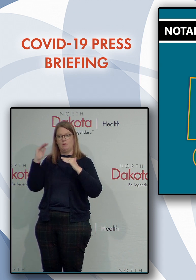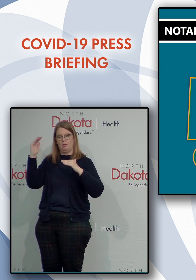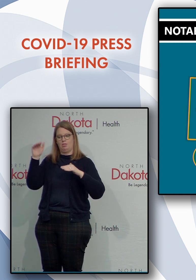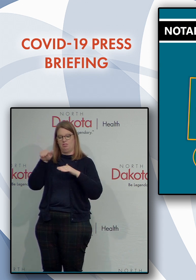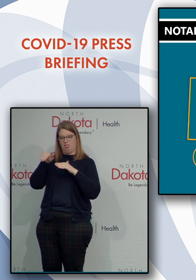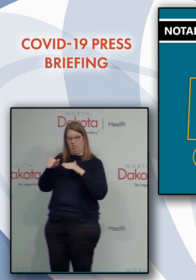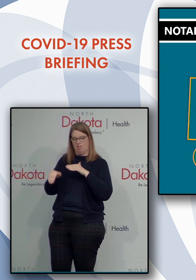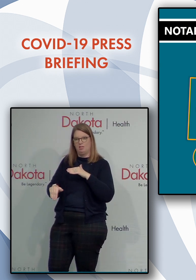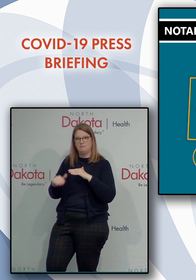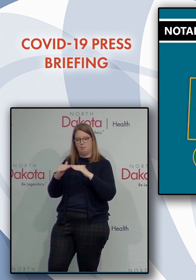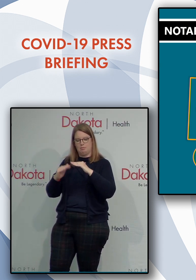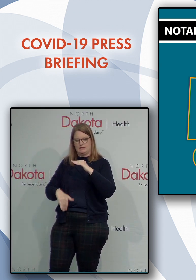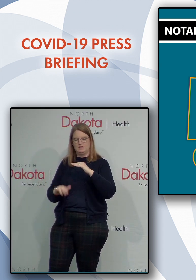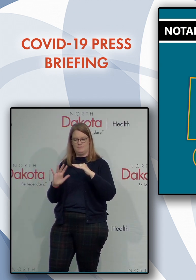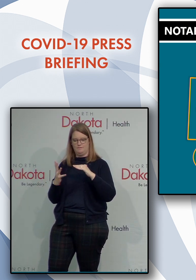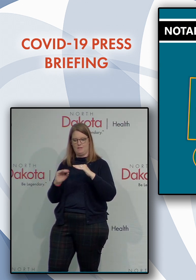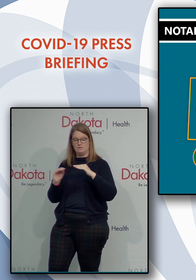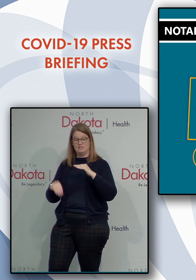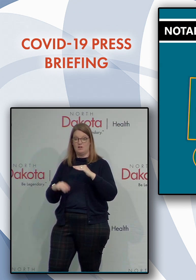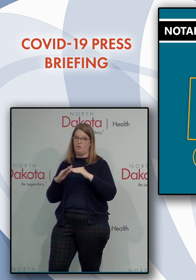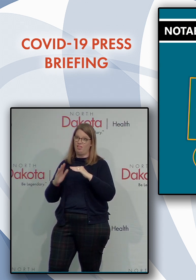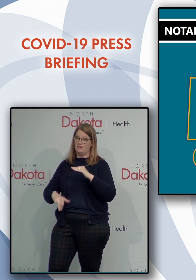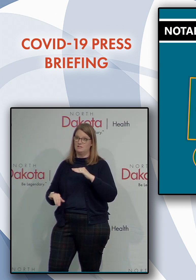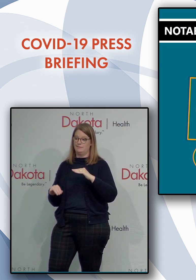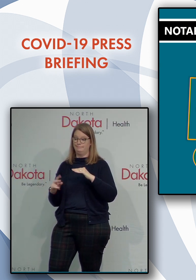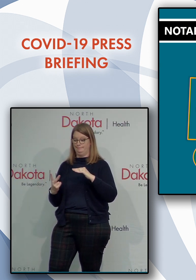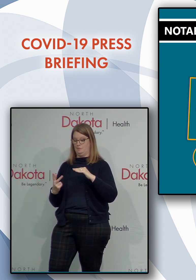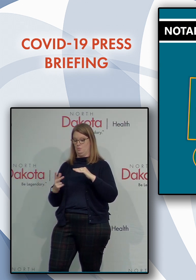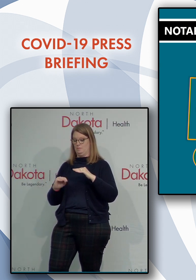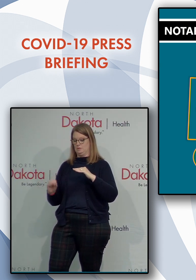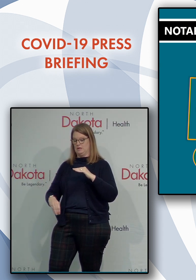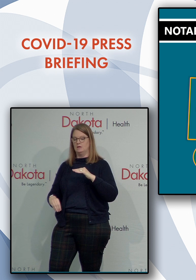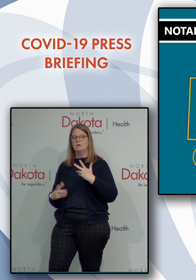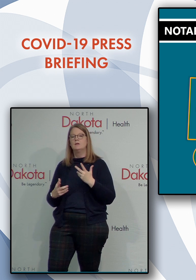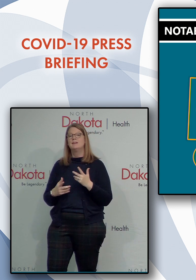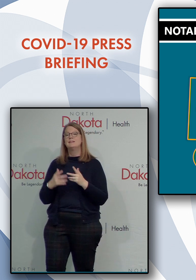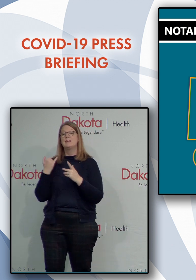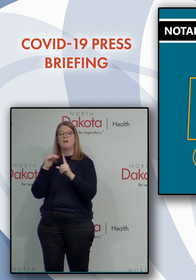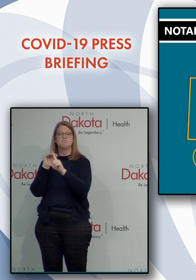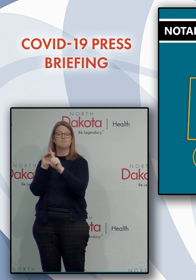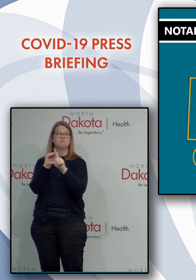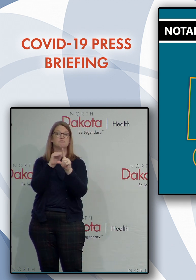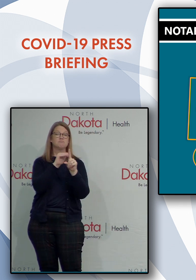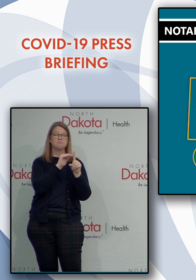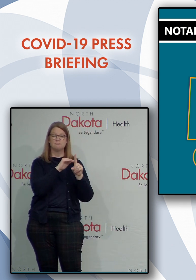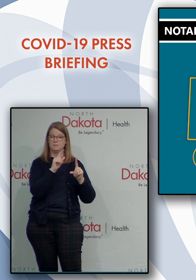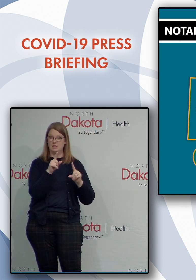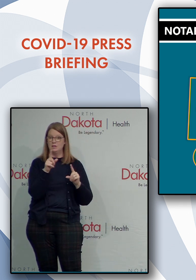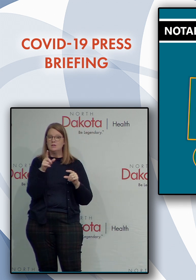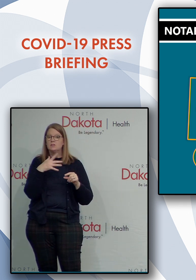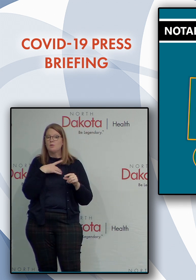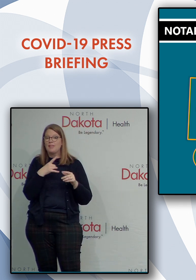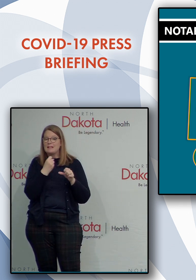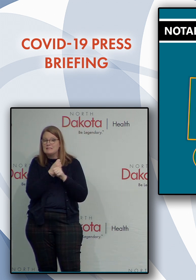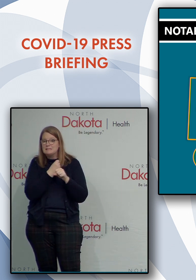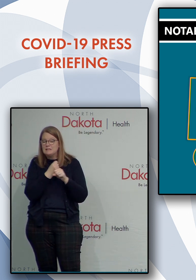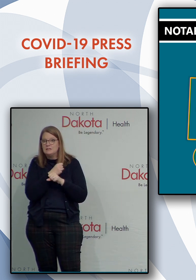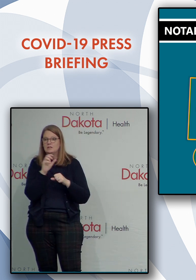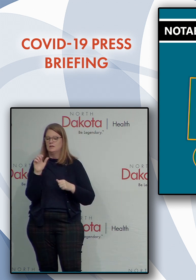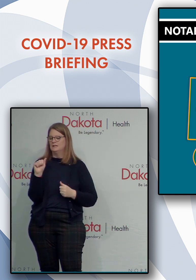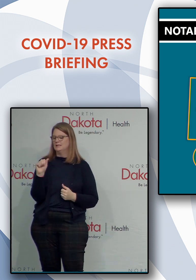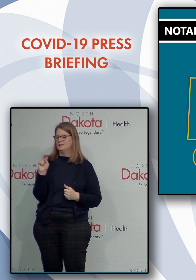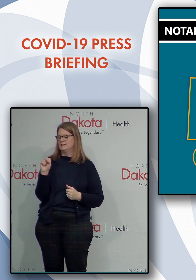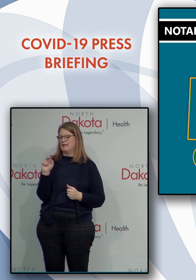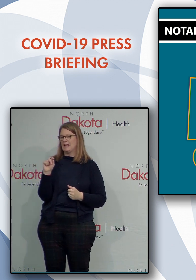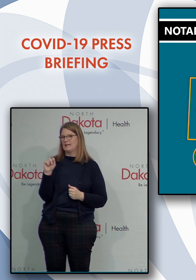5% and even lower. Just as a note for those that are liking to track stats, the antigen tests, which